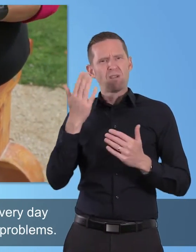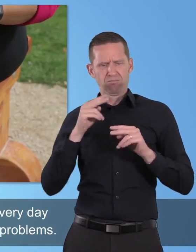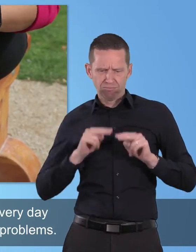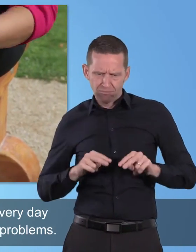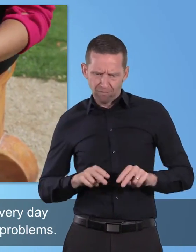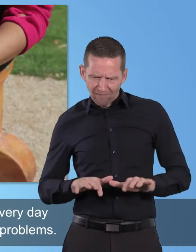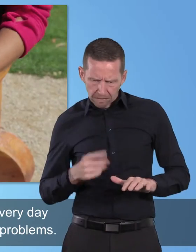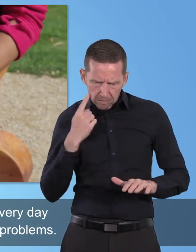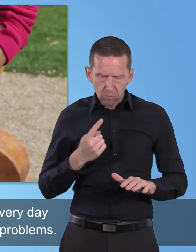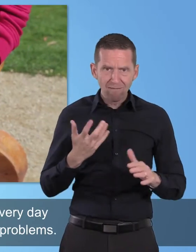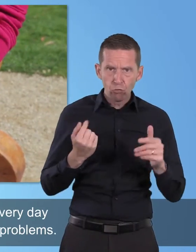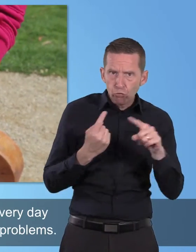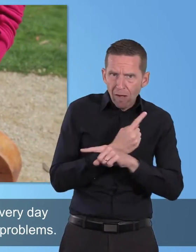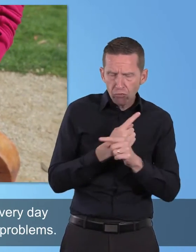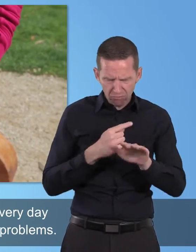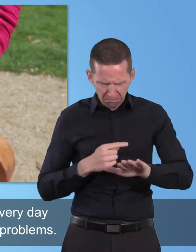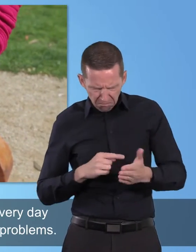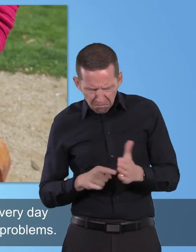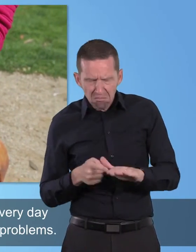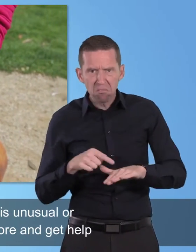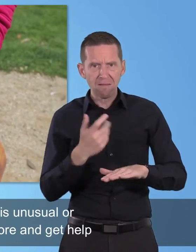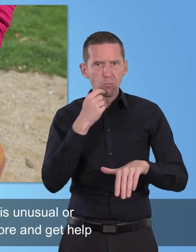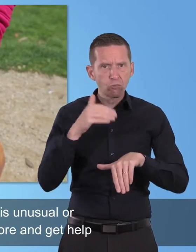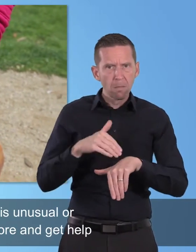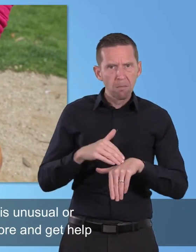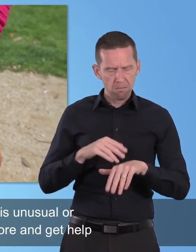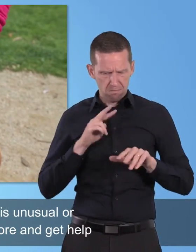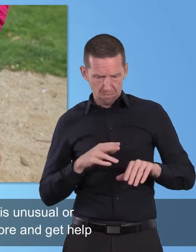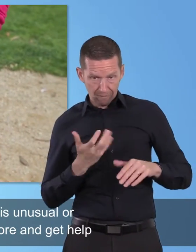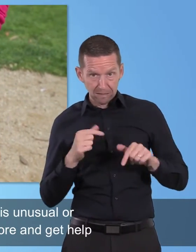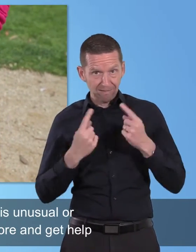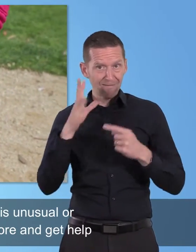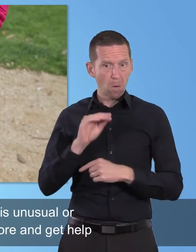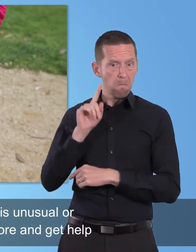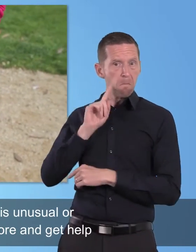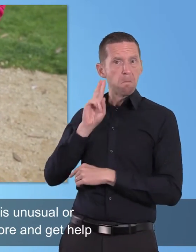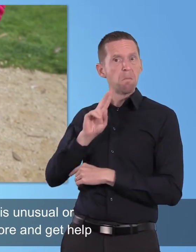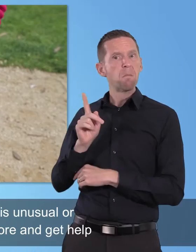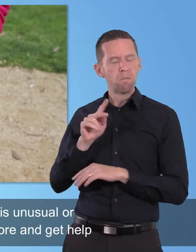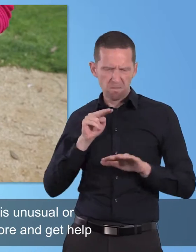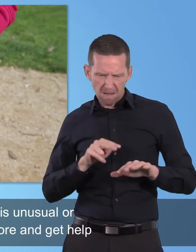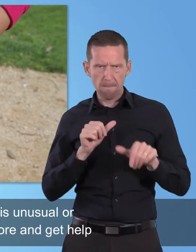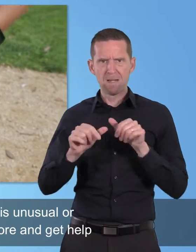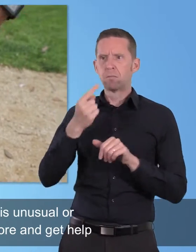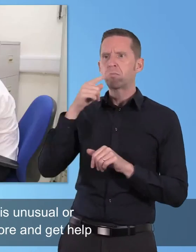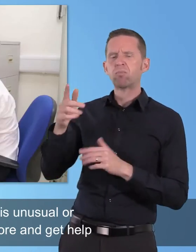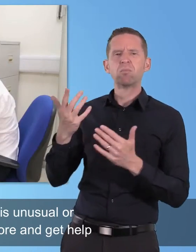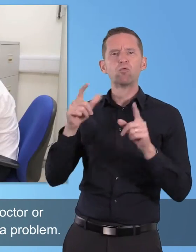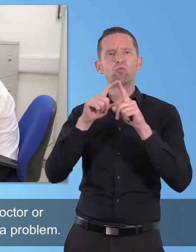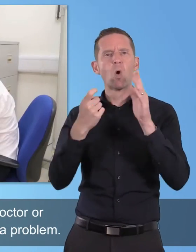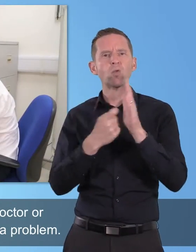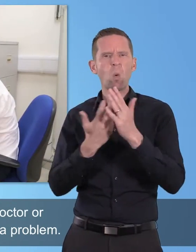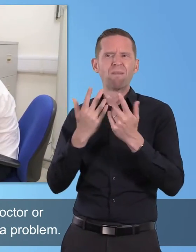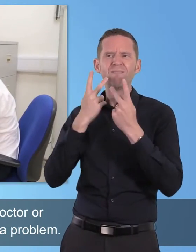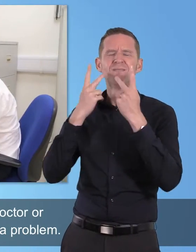every day for any changes or problems. Look for anything that is unusual or different from the day before. And get